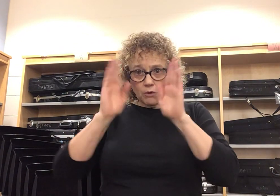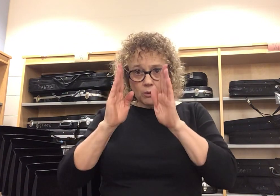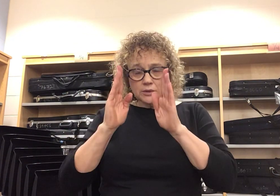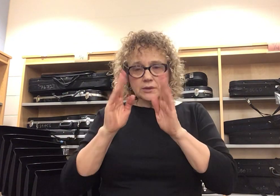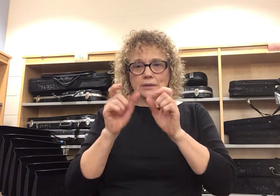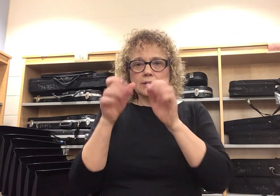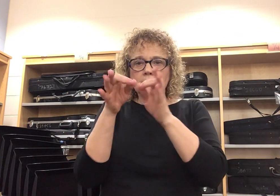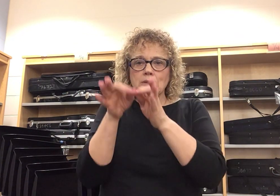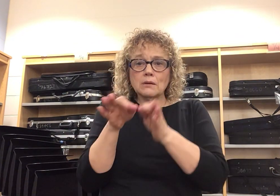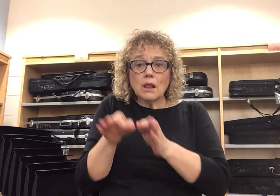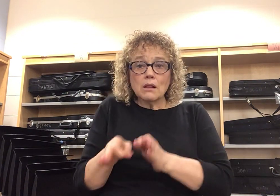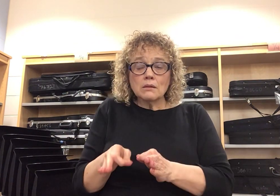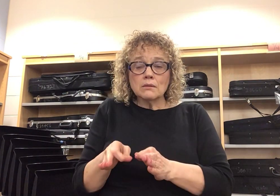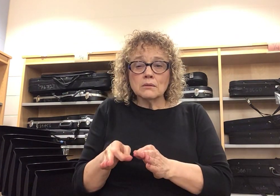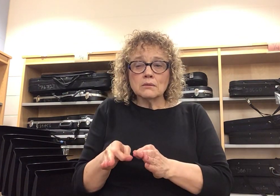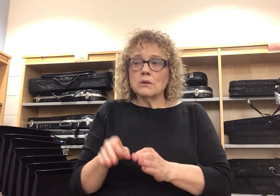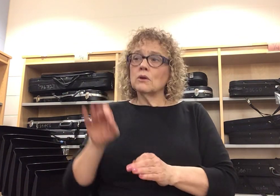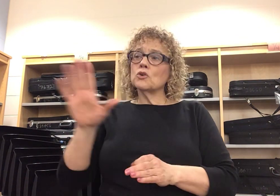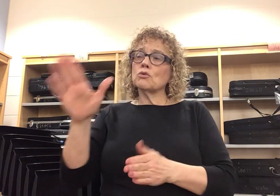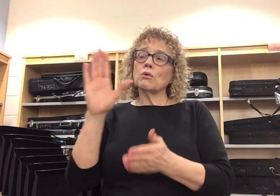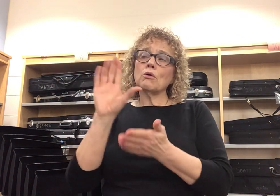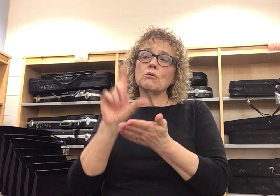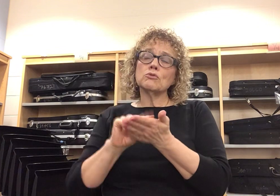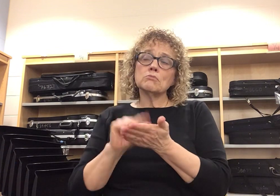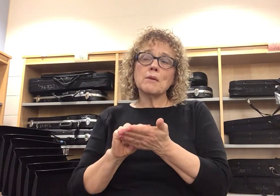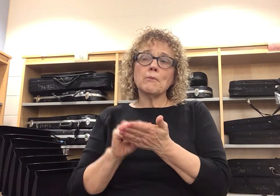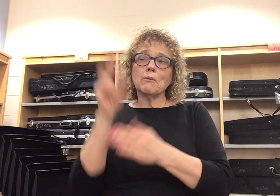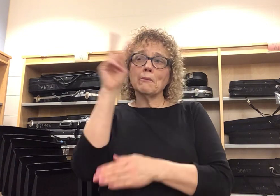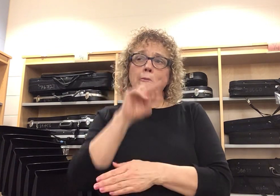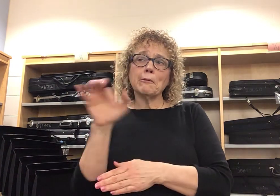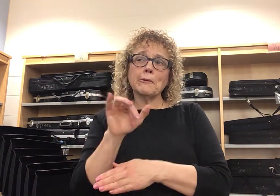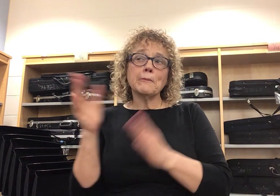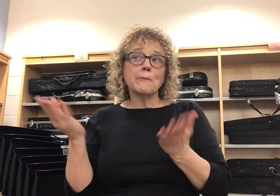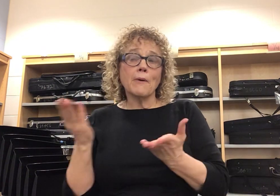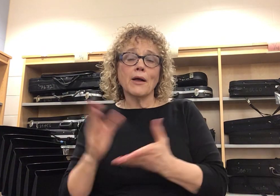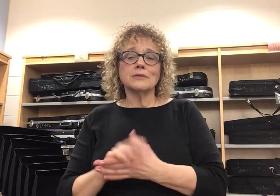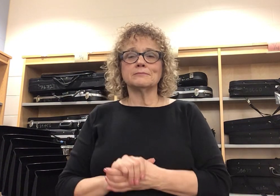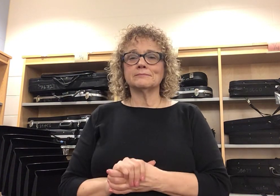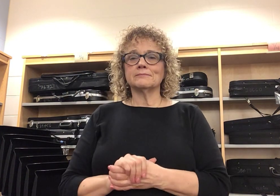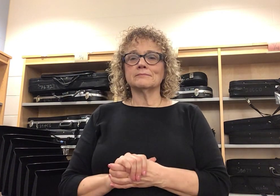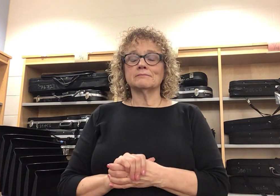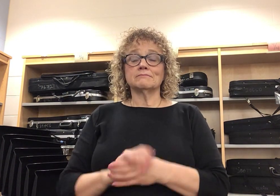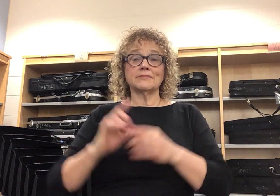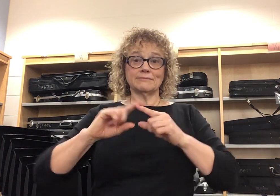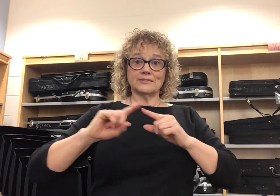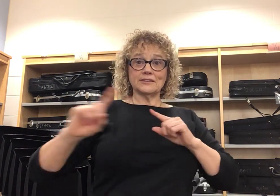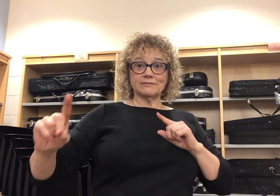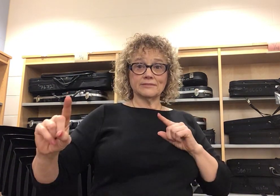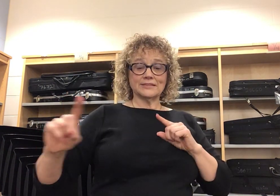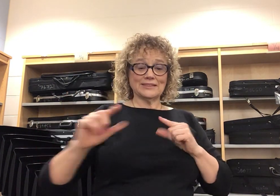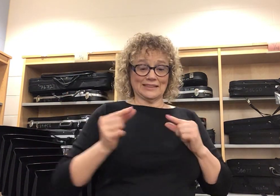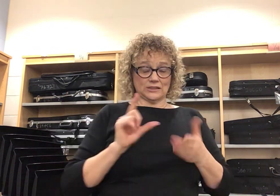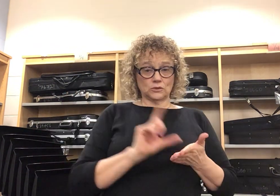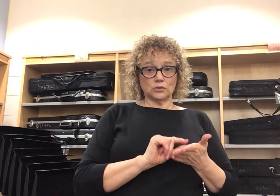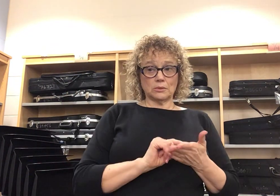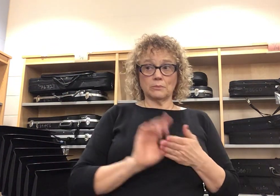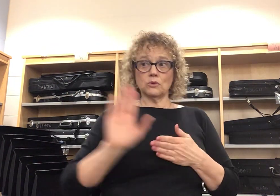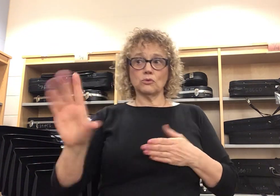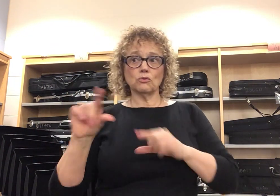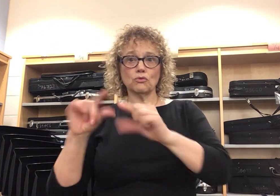paper. The only difference is your group newspapers are going to address issues of Lewis